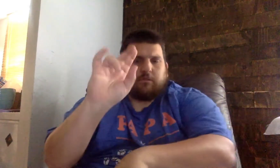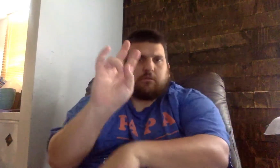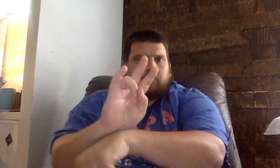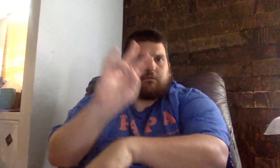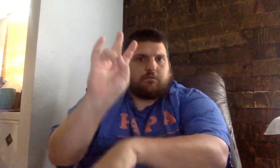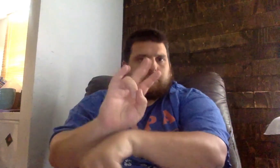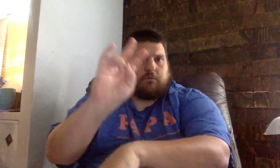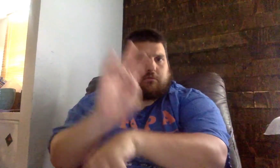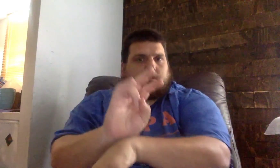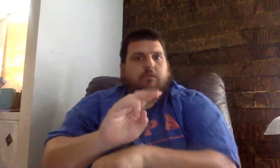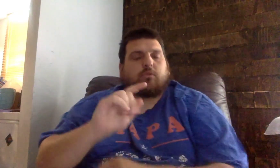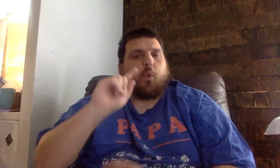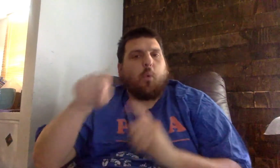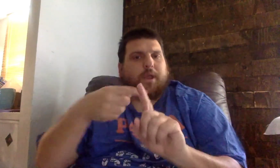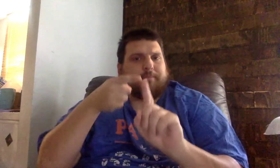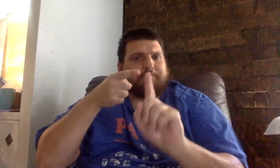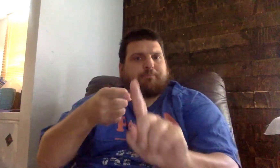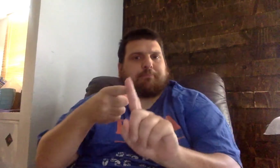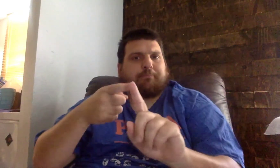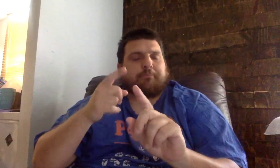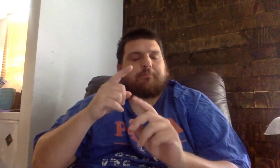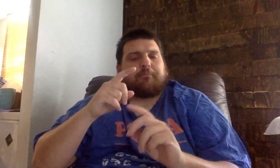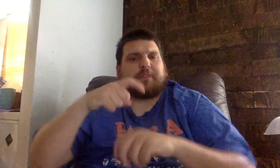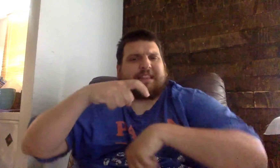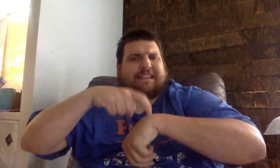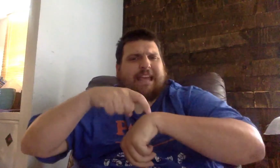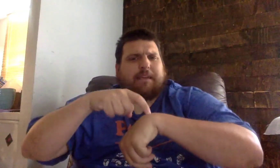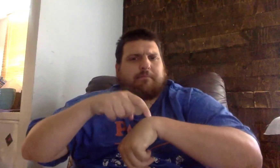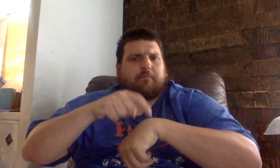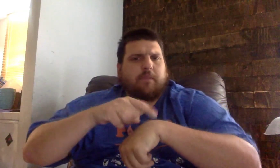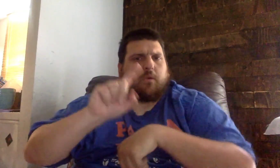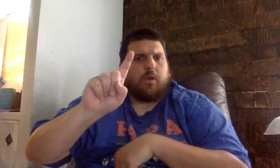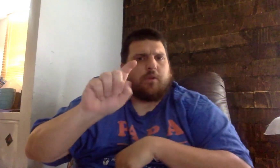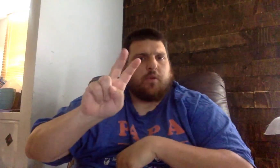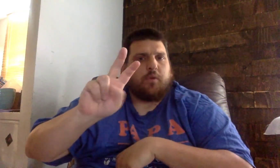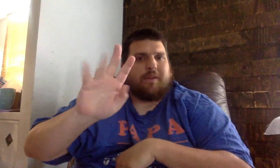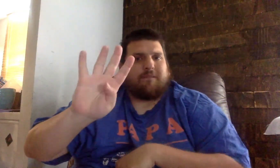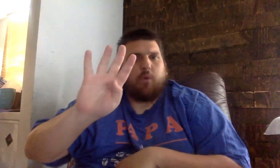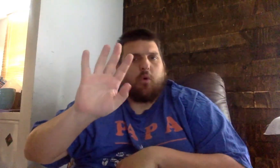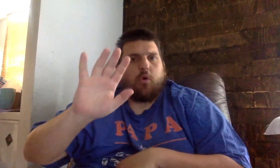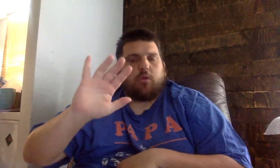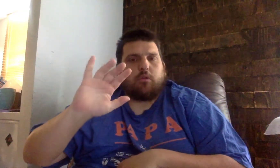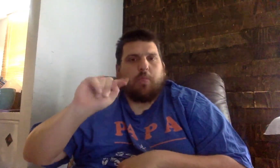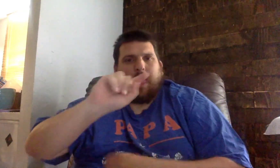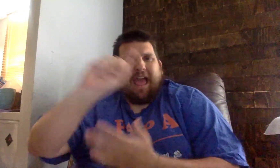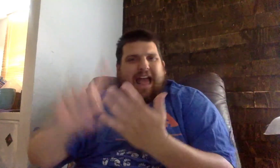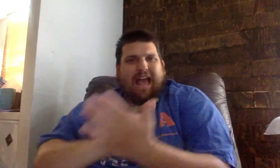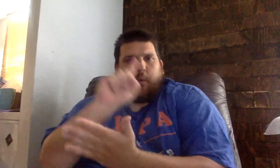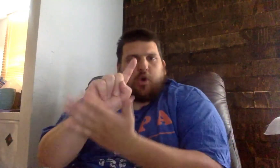It's always on the wrist when it's a specific time. When it's the